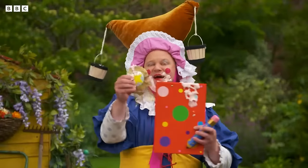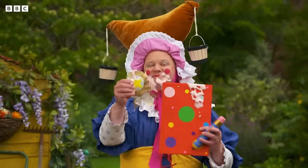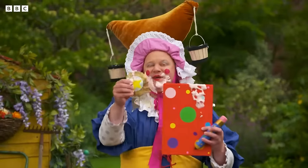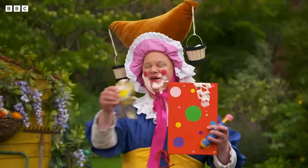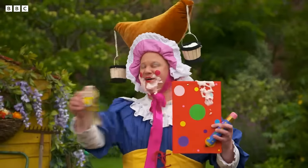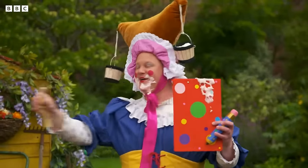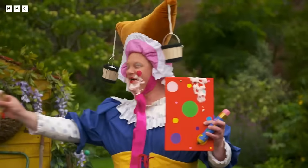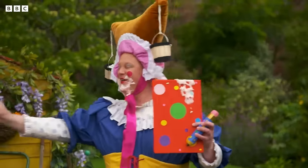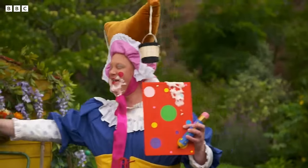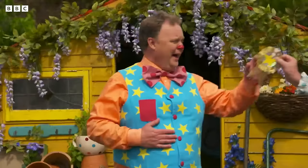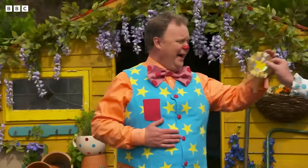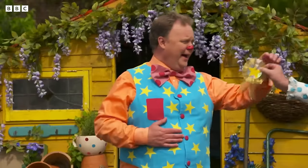Tumble. Oh,